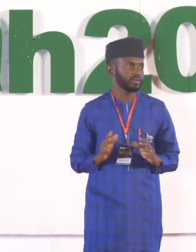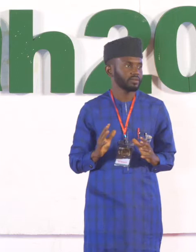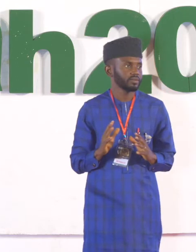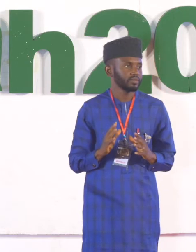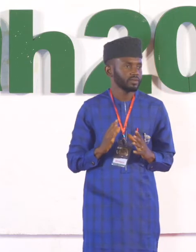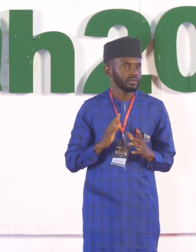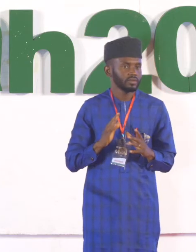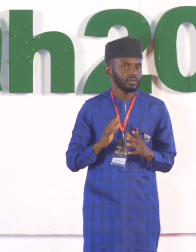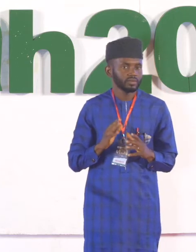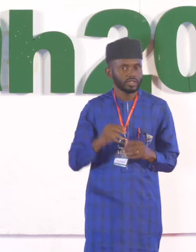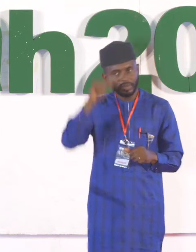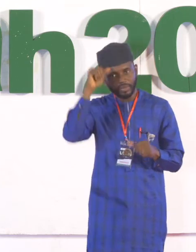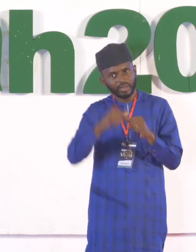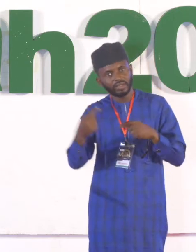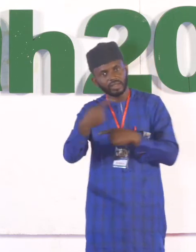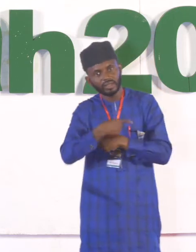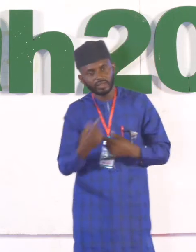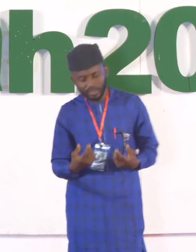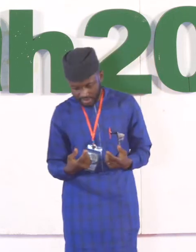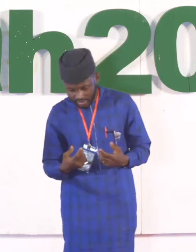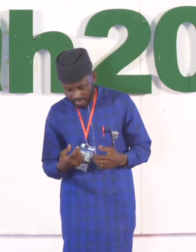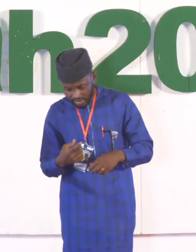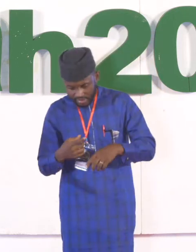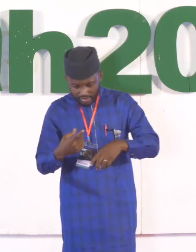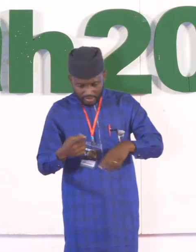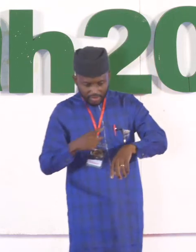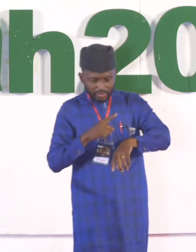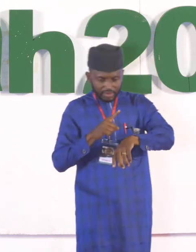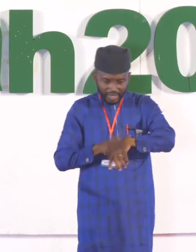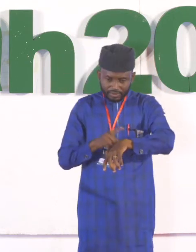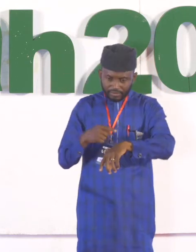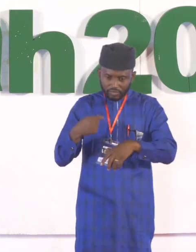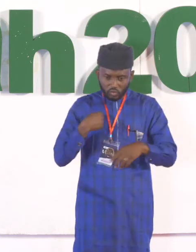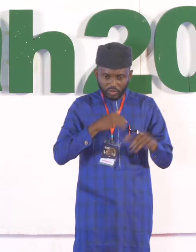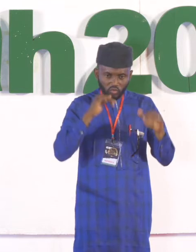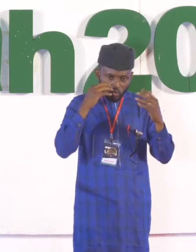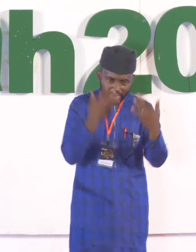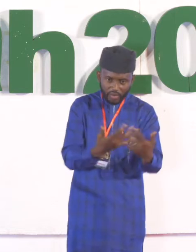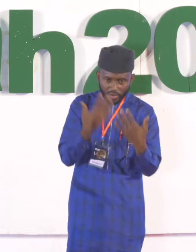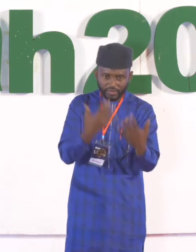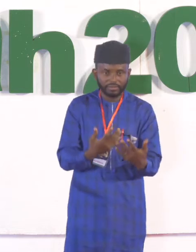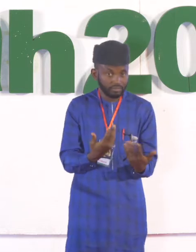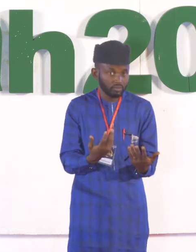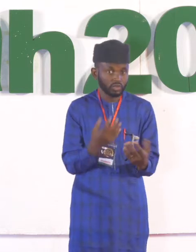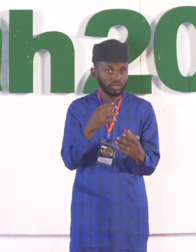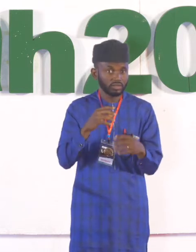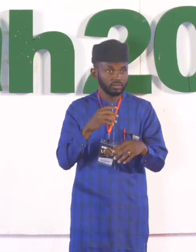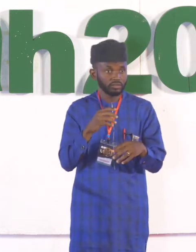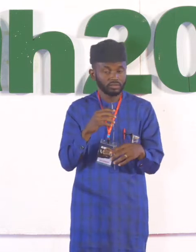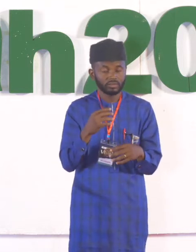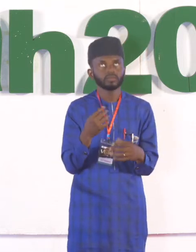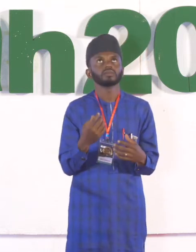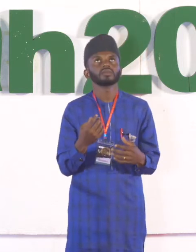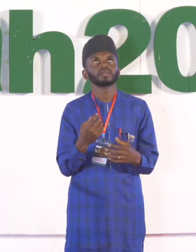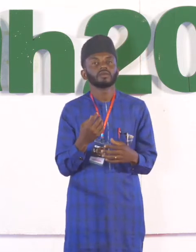the day, the duration is for 50,000 years. We have waited for 40,000 years, now remaining 10